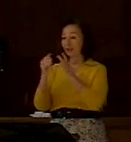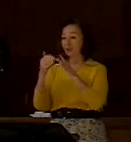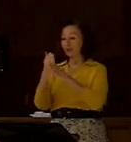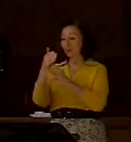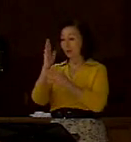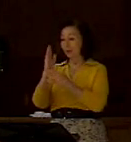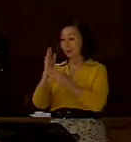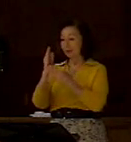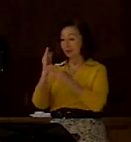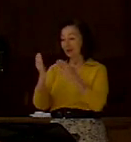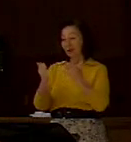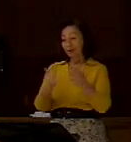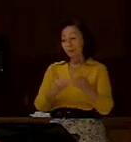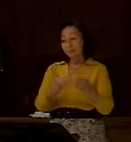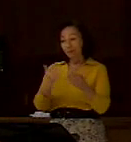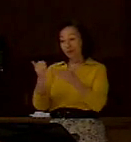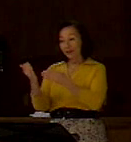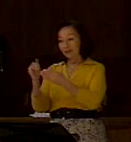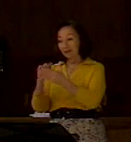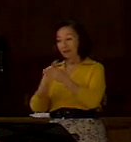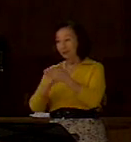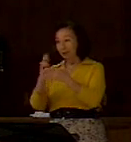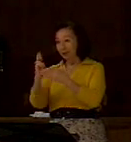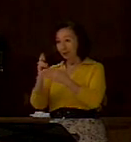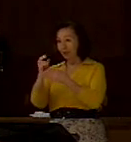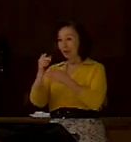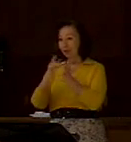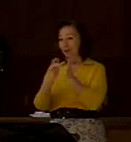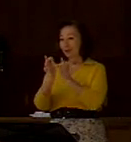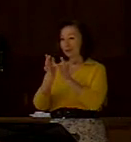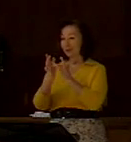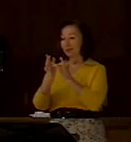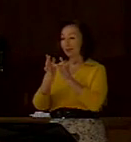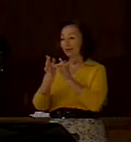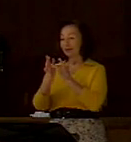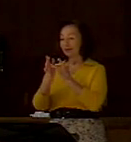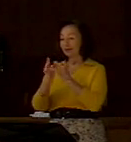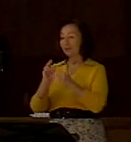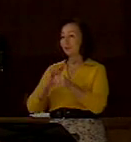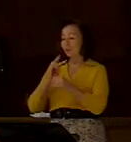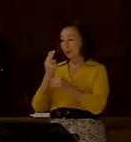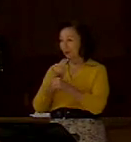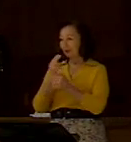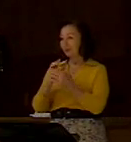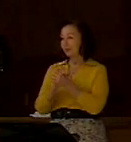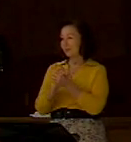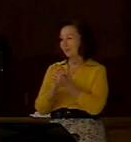God passes that righteousness of Jesus on to us.